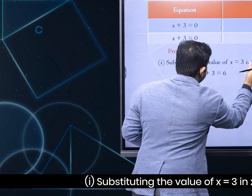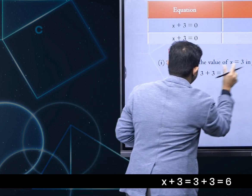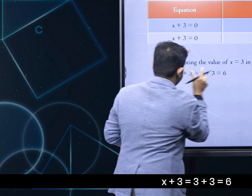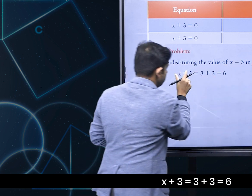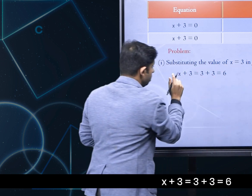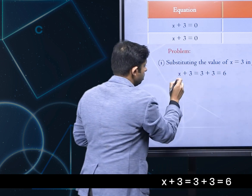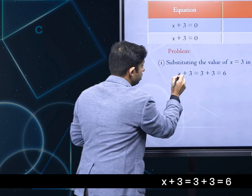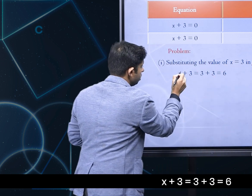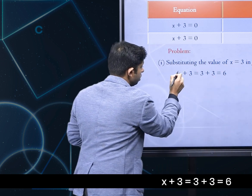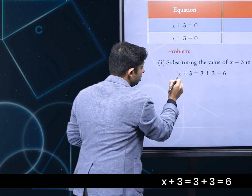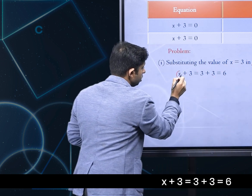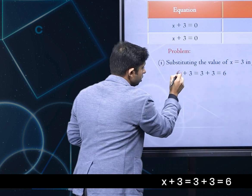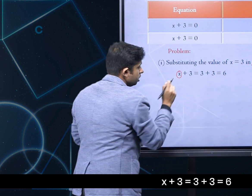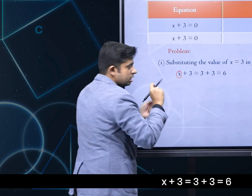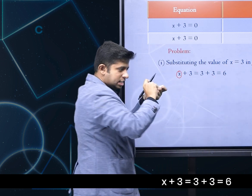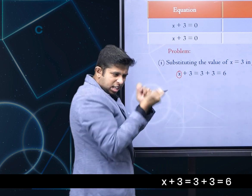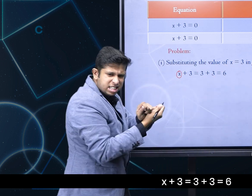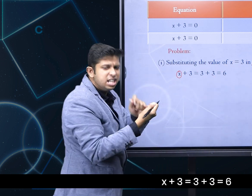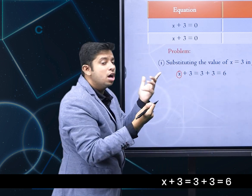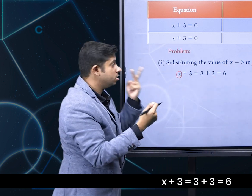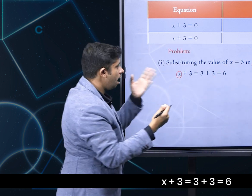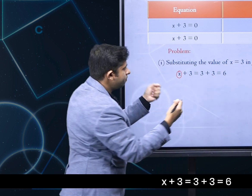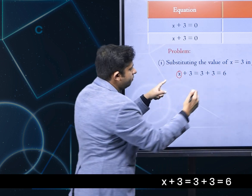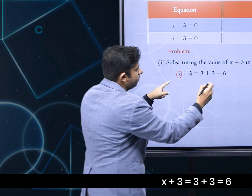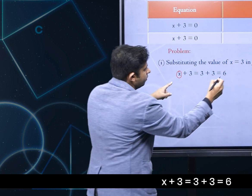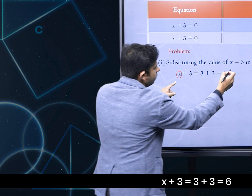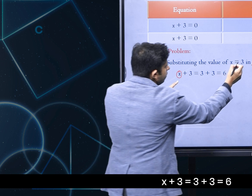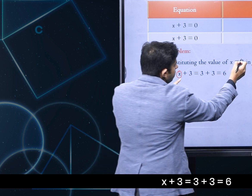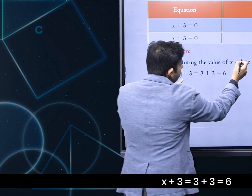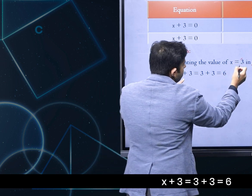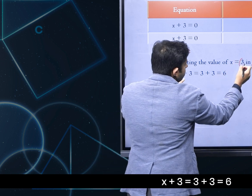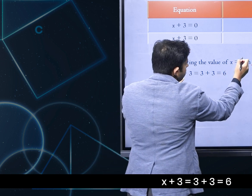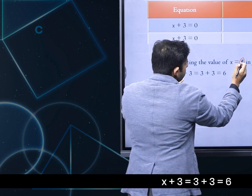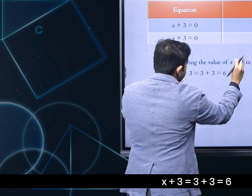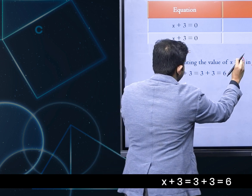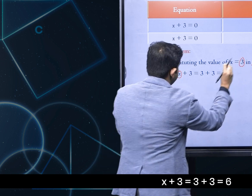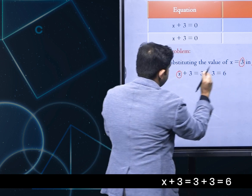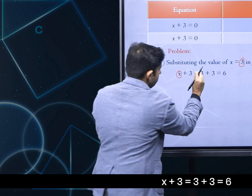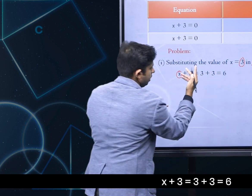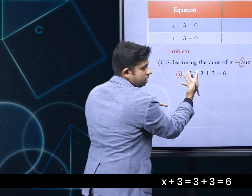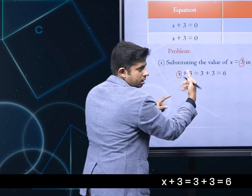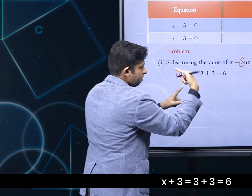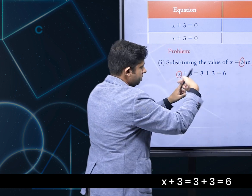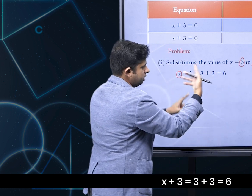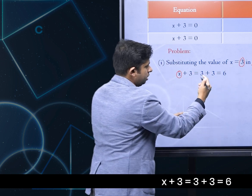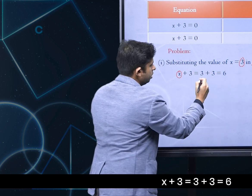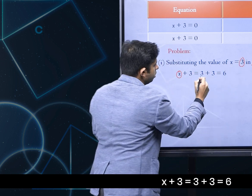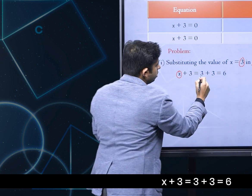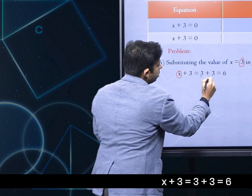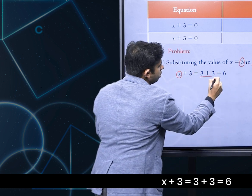x plus 3 equals to 3 plus 3 equals to 6.